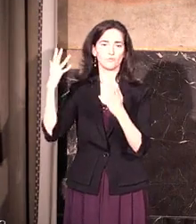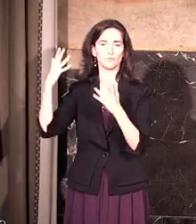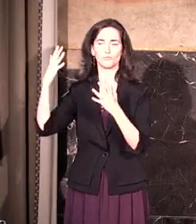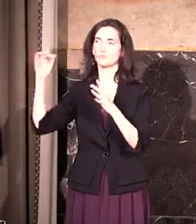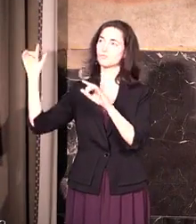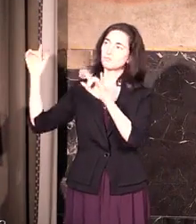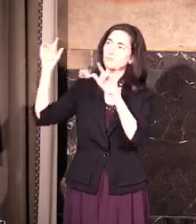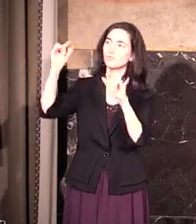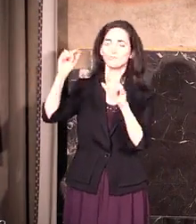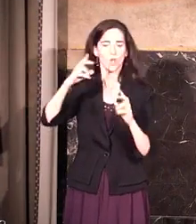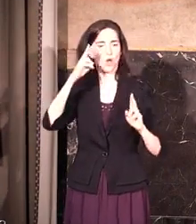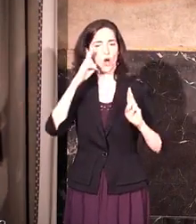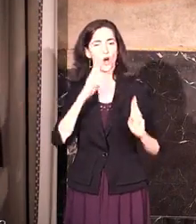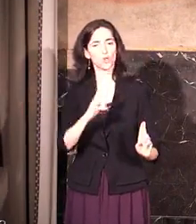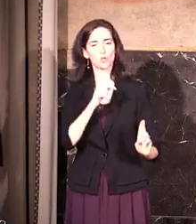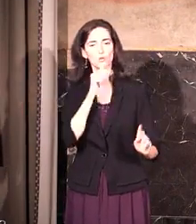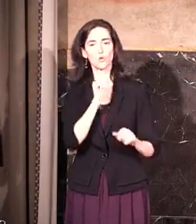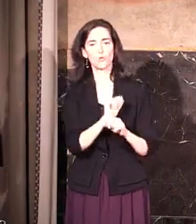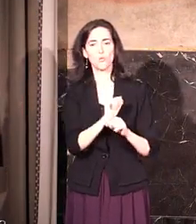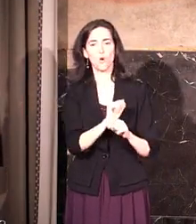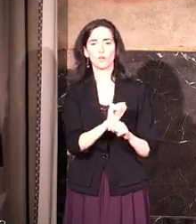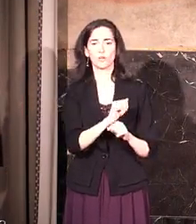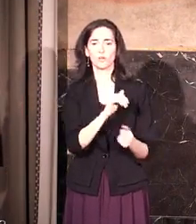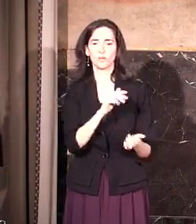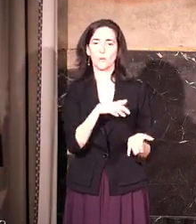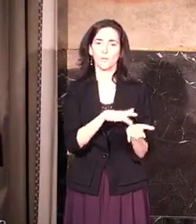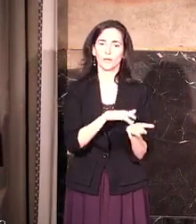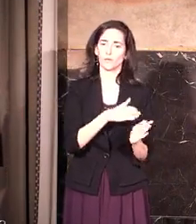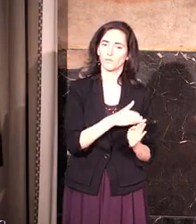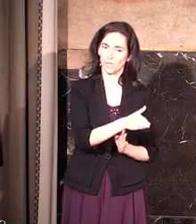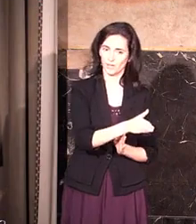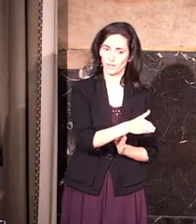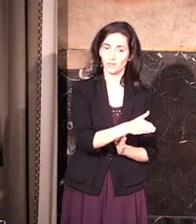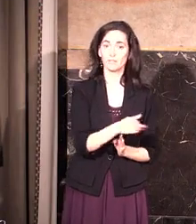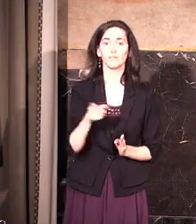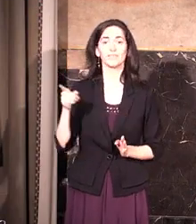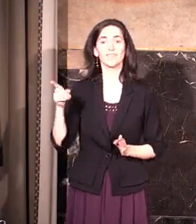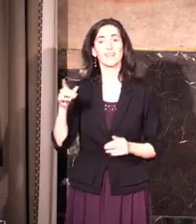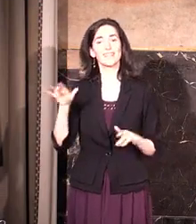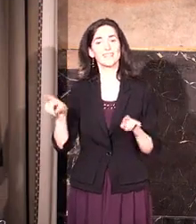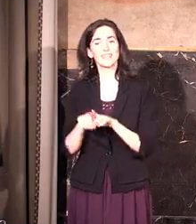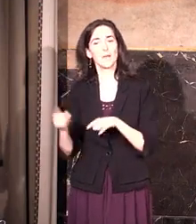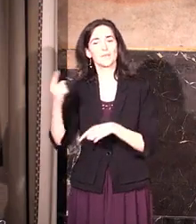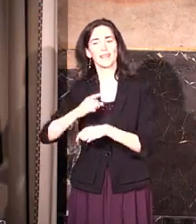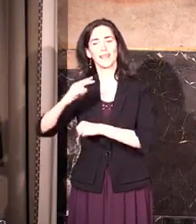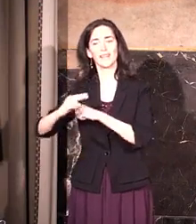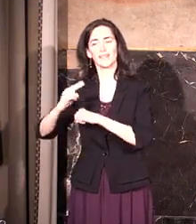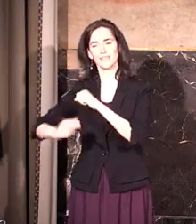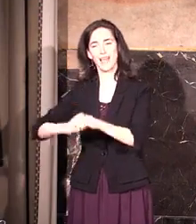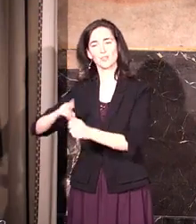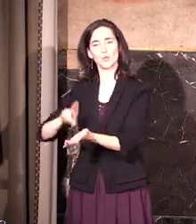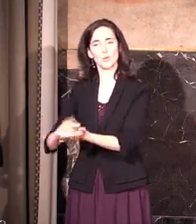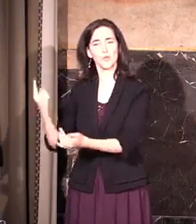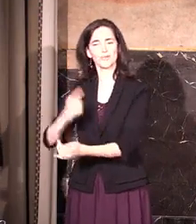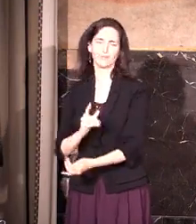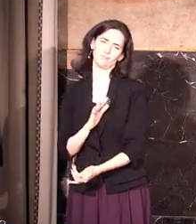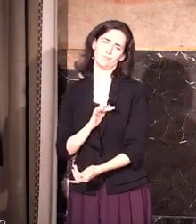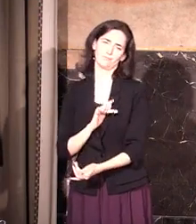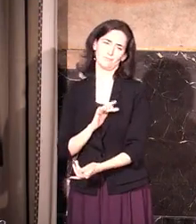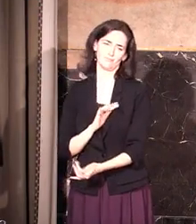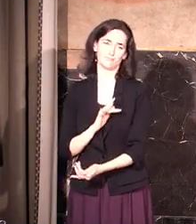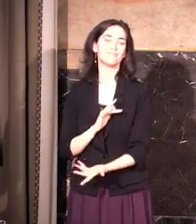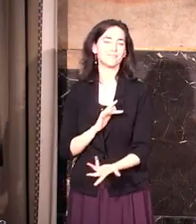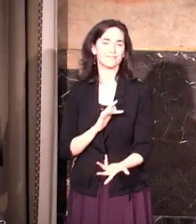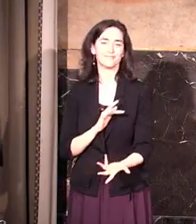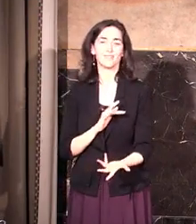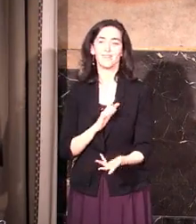to our frontline workers. And for them to do it on National Nurses Day, I think is especially fitting. And obviously,